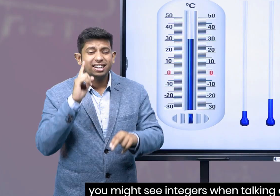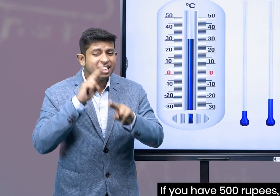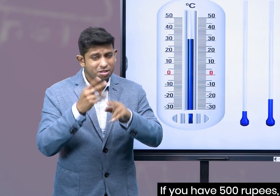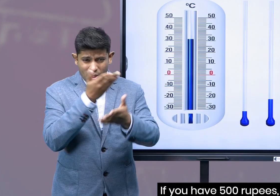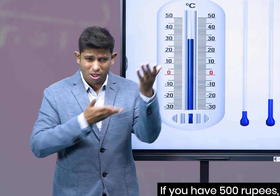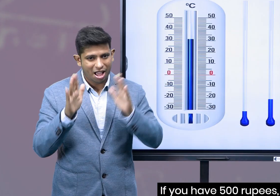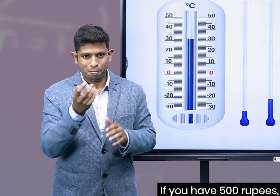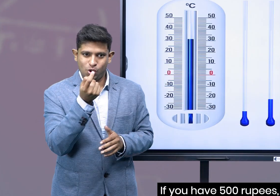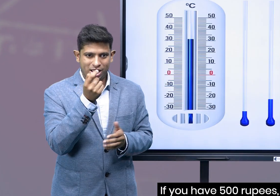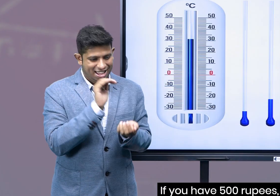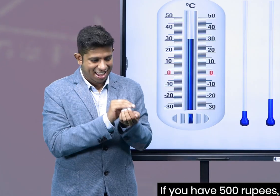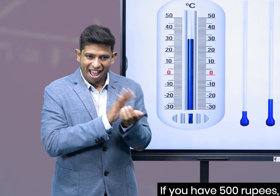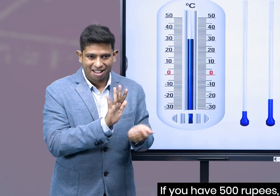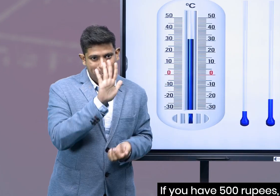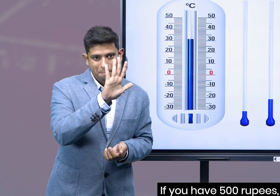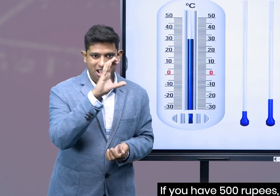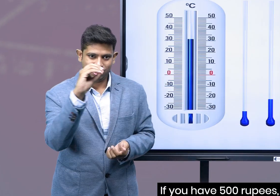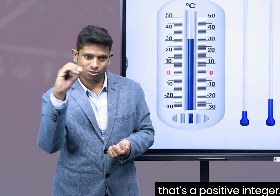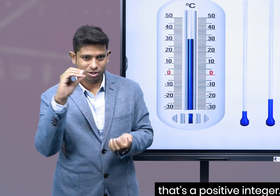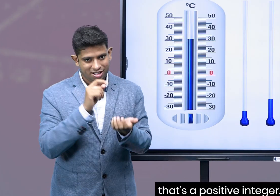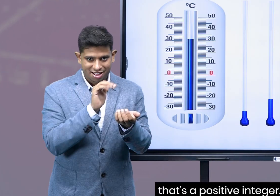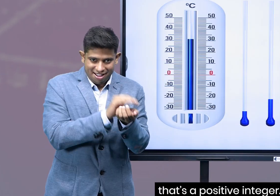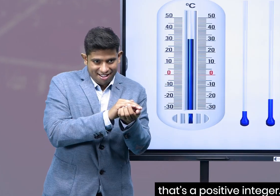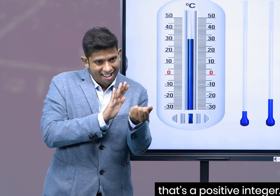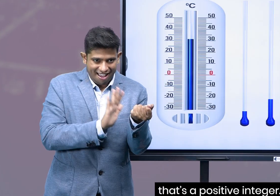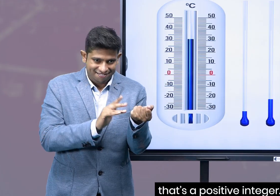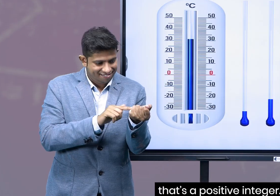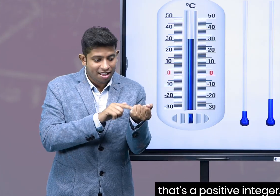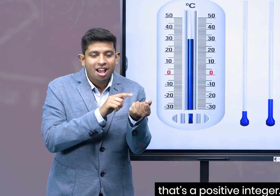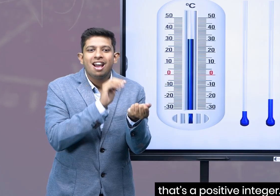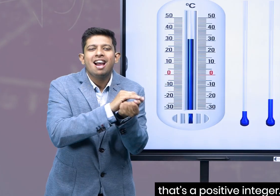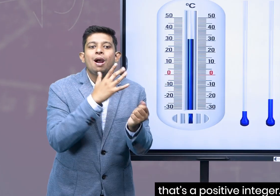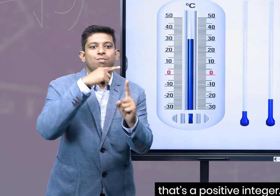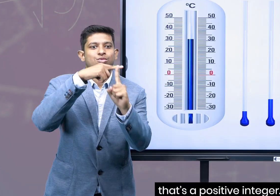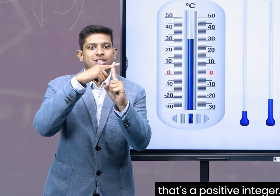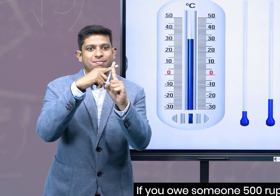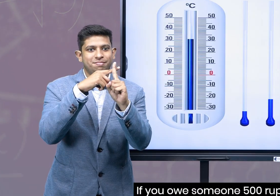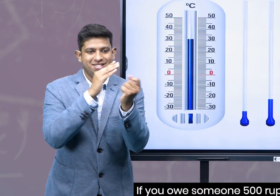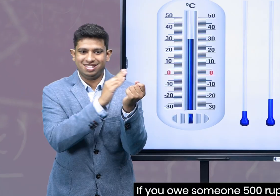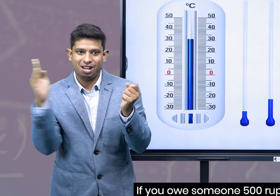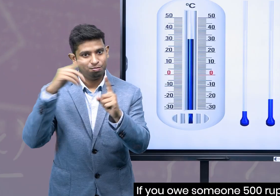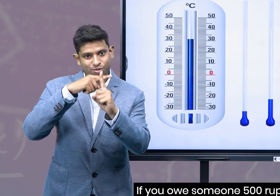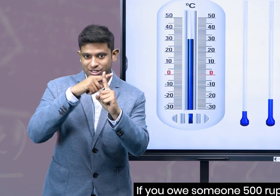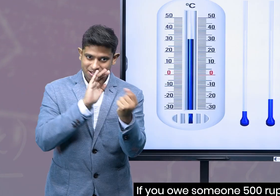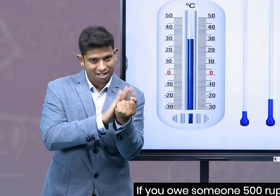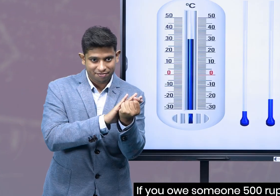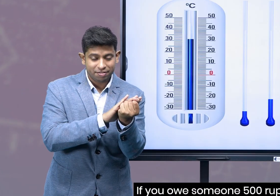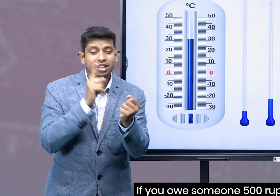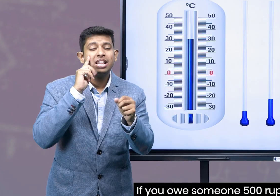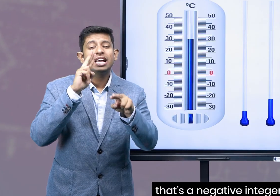If you have 500 rupees, that's a positive integer. If you owe someone 500 rupees, that's a